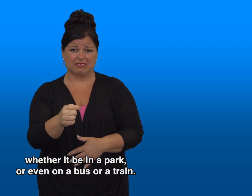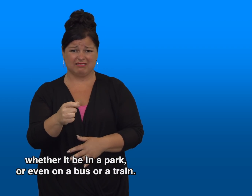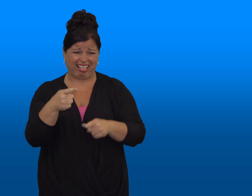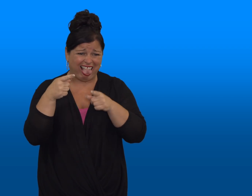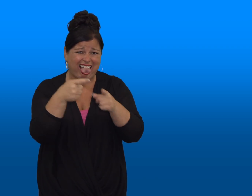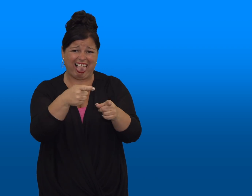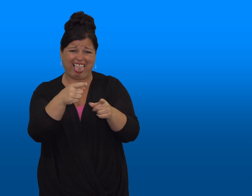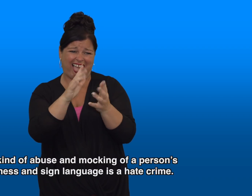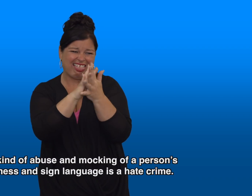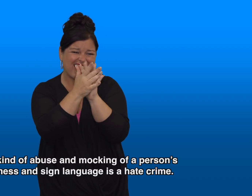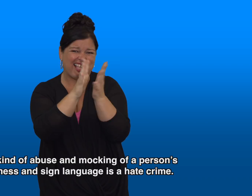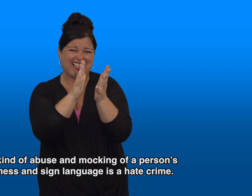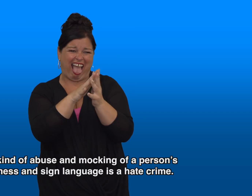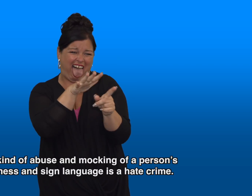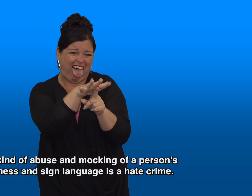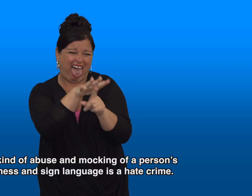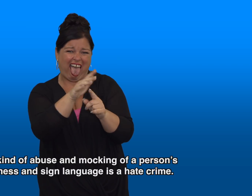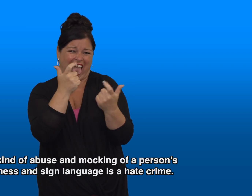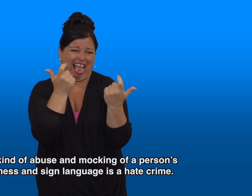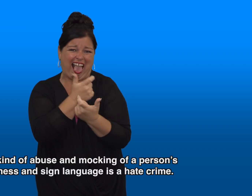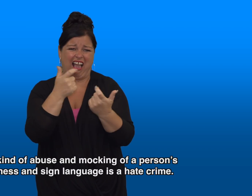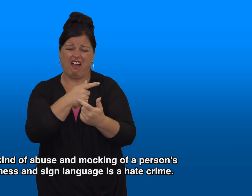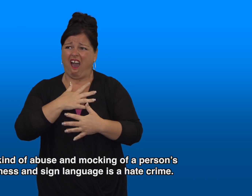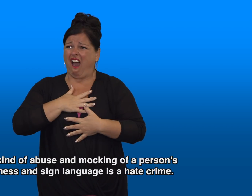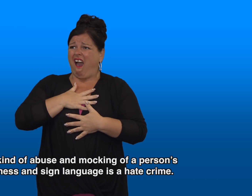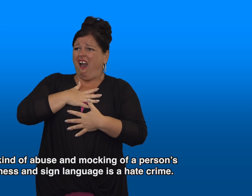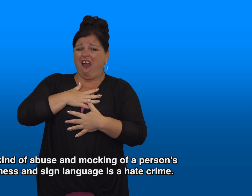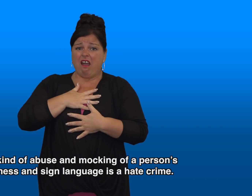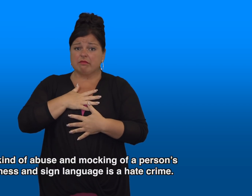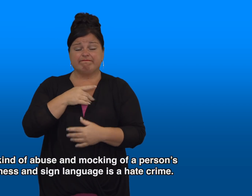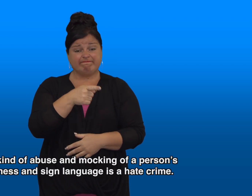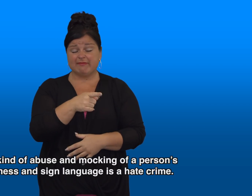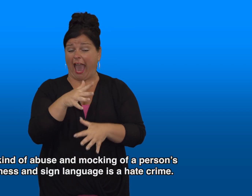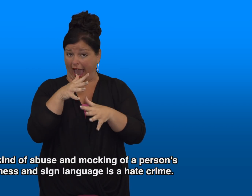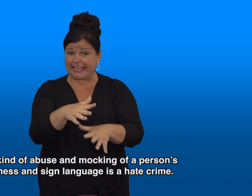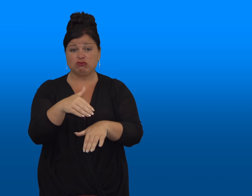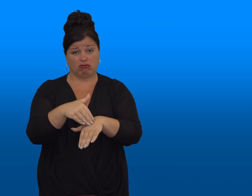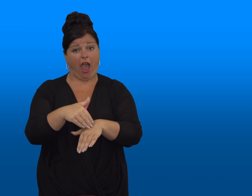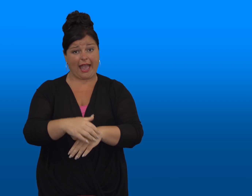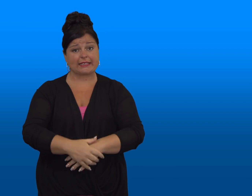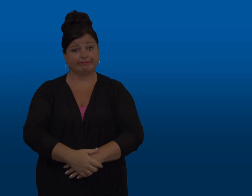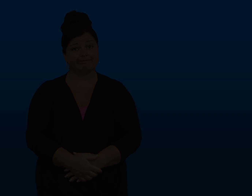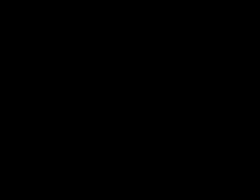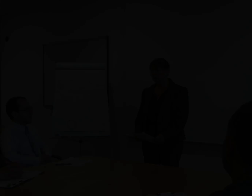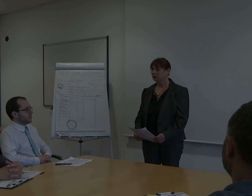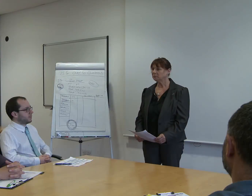train. The kind of abuse and mocking of a person's deafness and sign language is a hate crime. Good